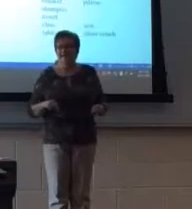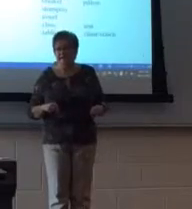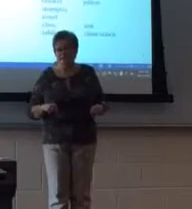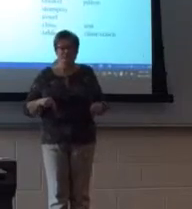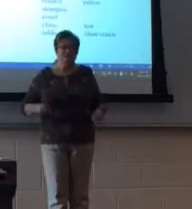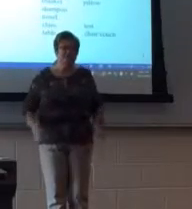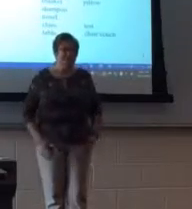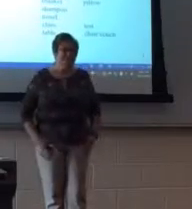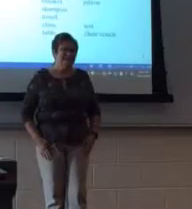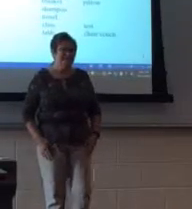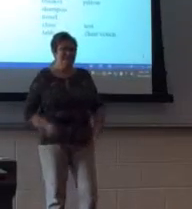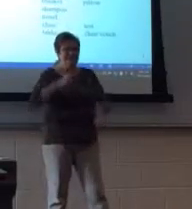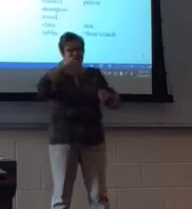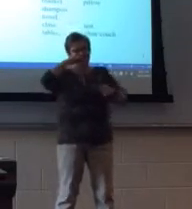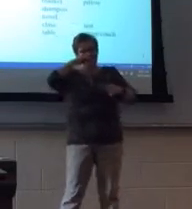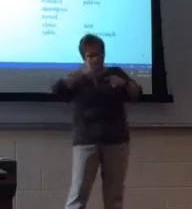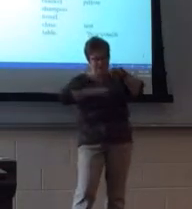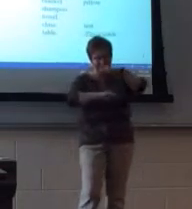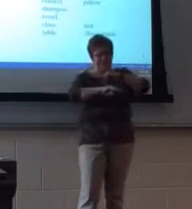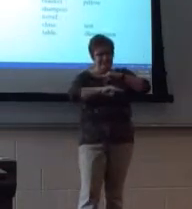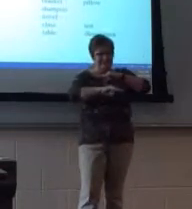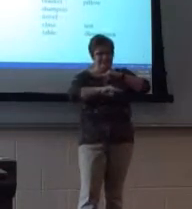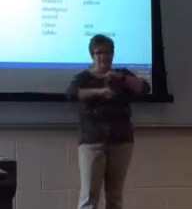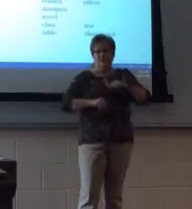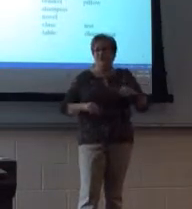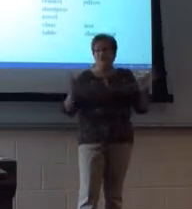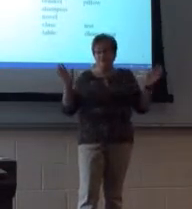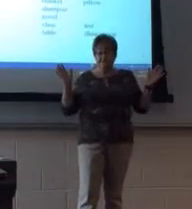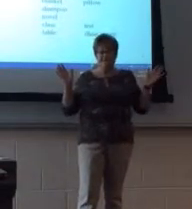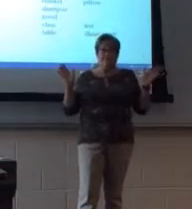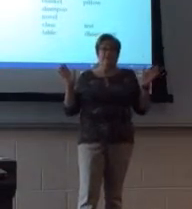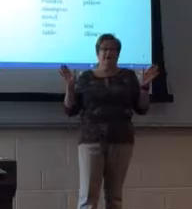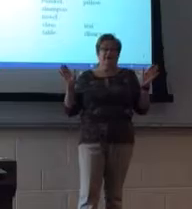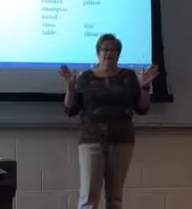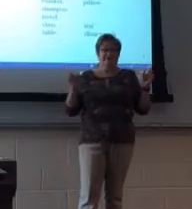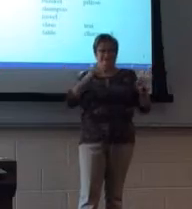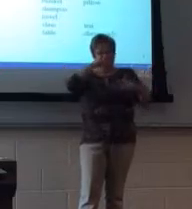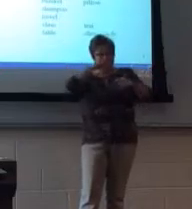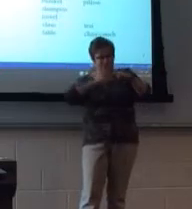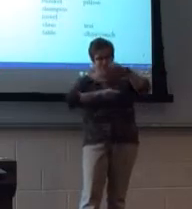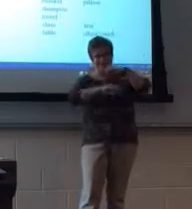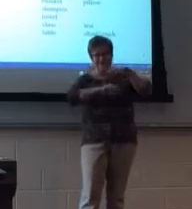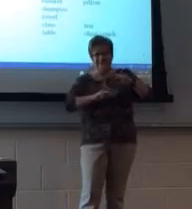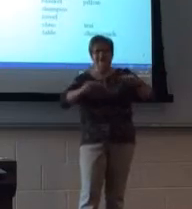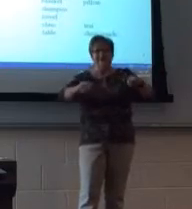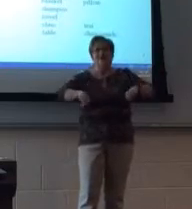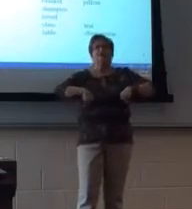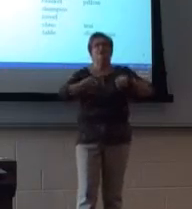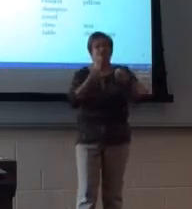right, the treats win. Sorry. Trick, trying to be democratic. Trick,